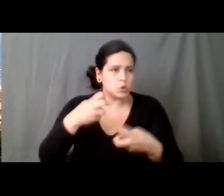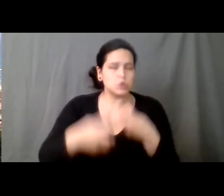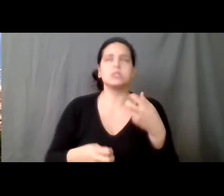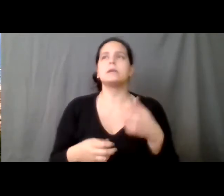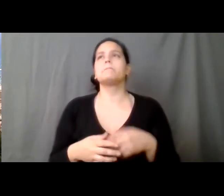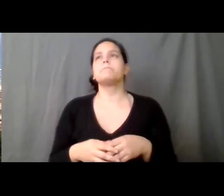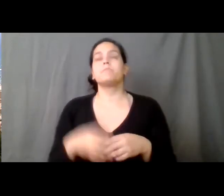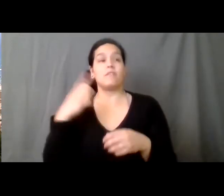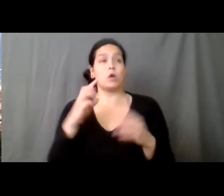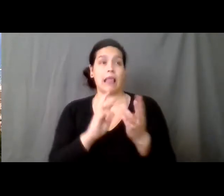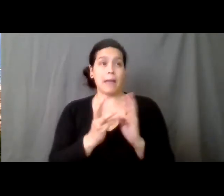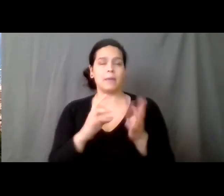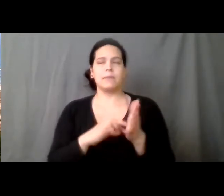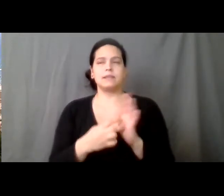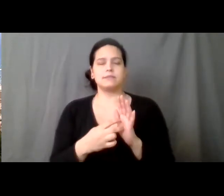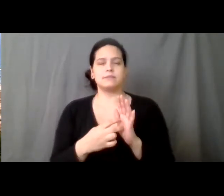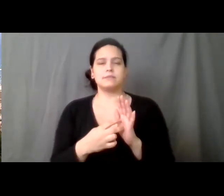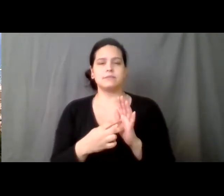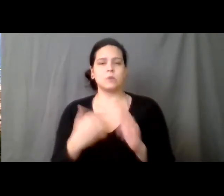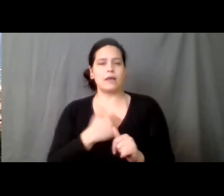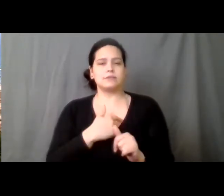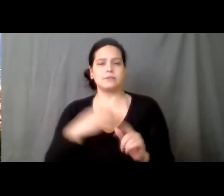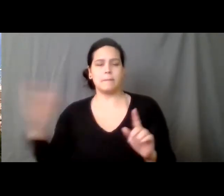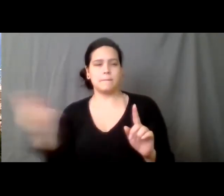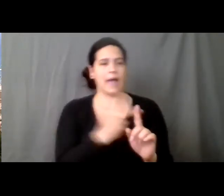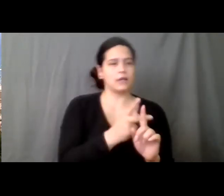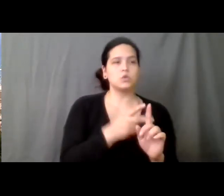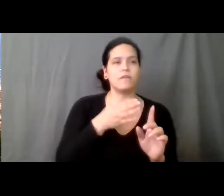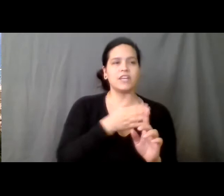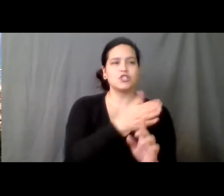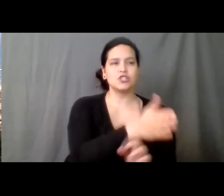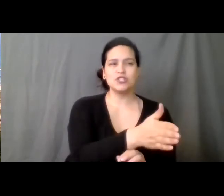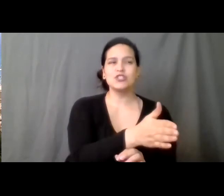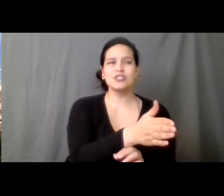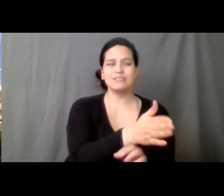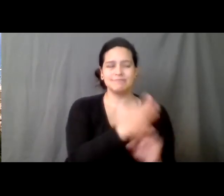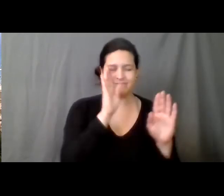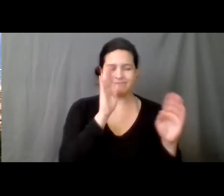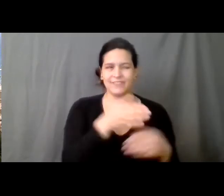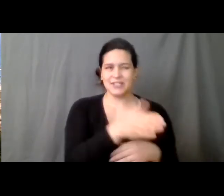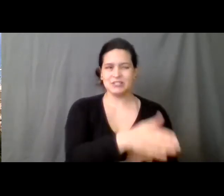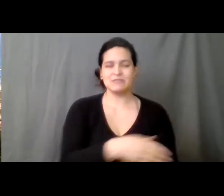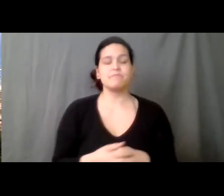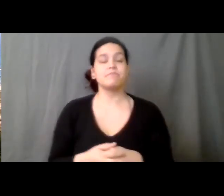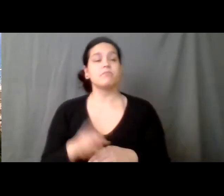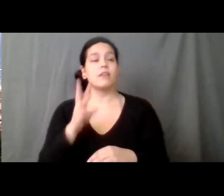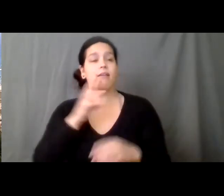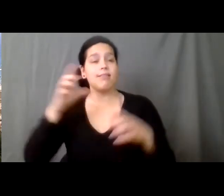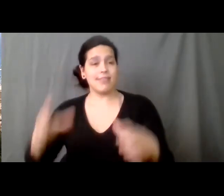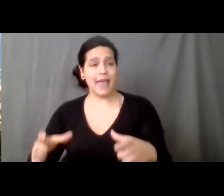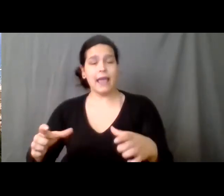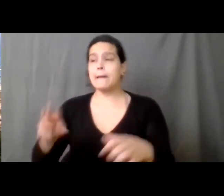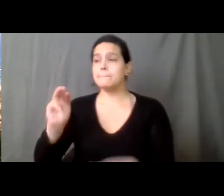For climate means to us getting back to the fish. In Lake Michigan, it's